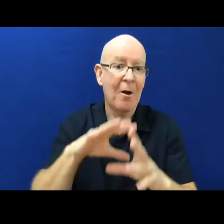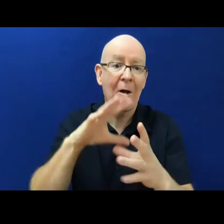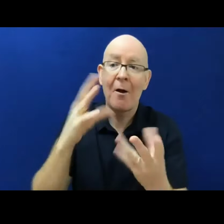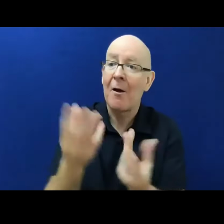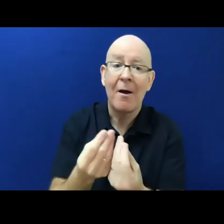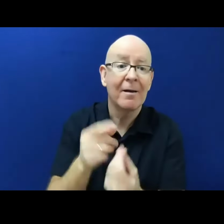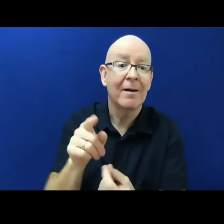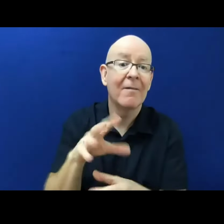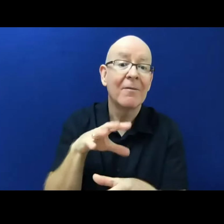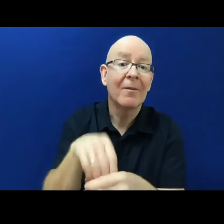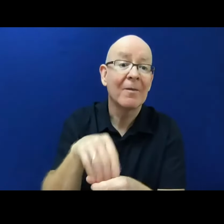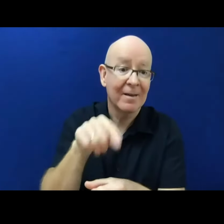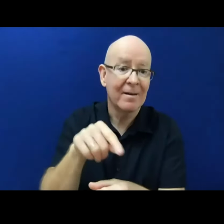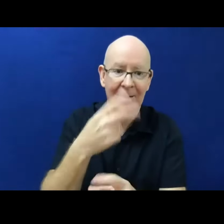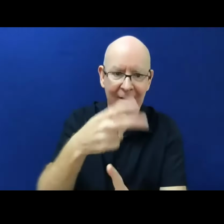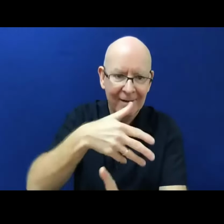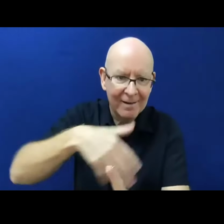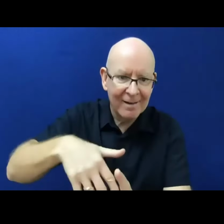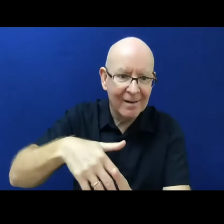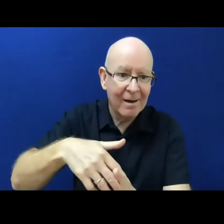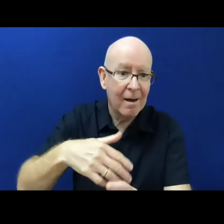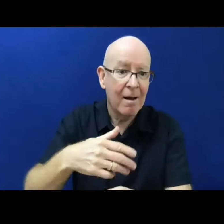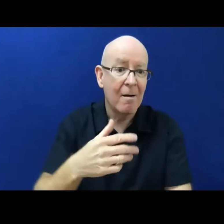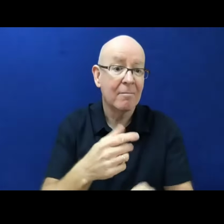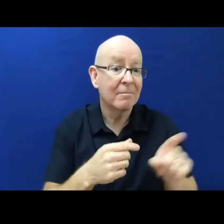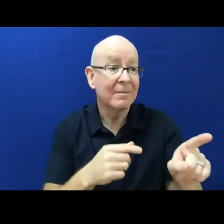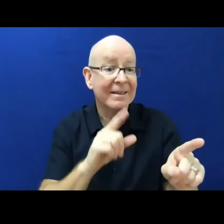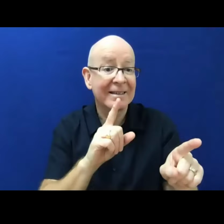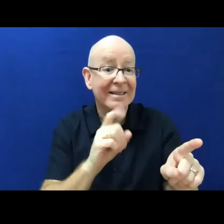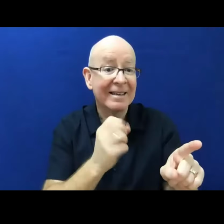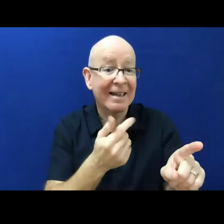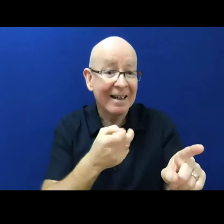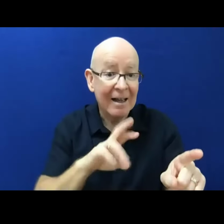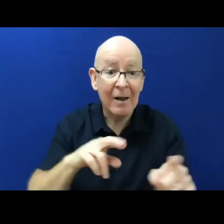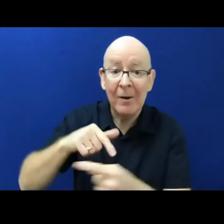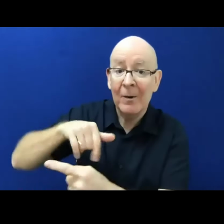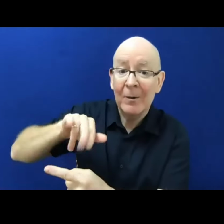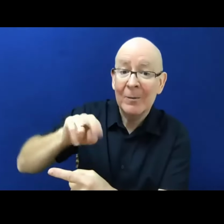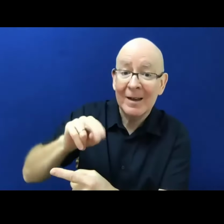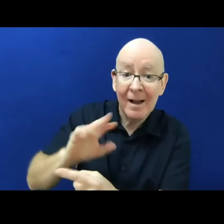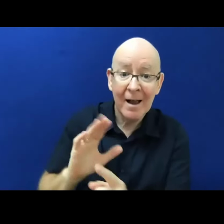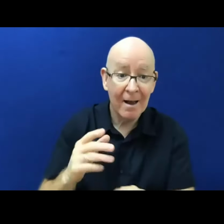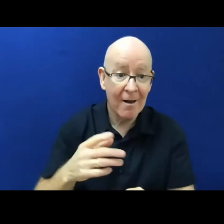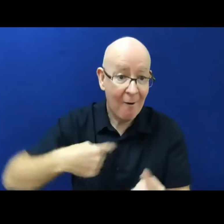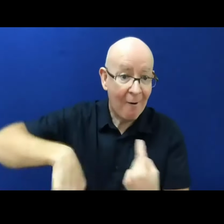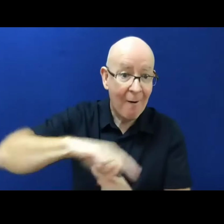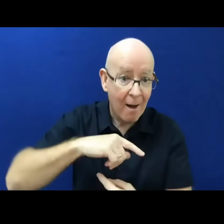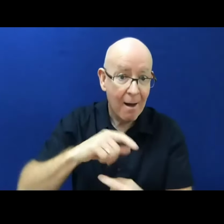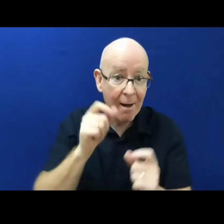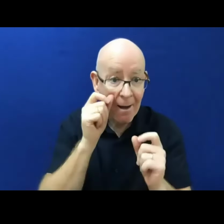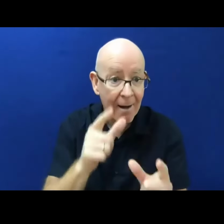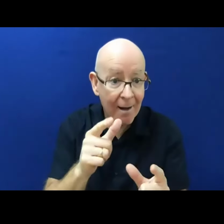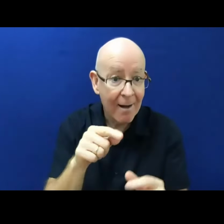recommendations to how to make the United Nations human rights machinery work better in the context of disability was very